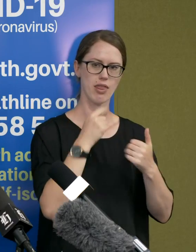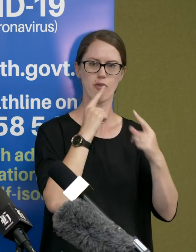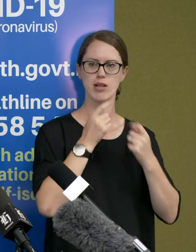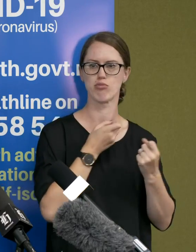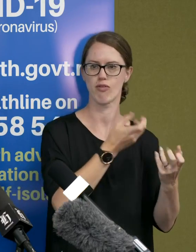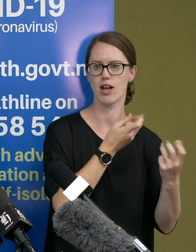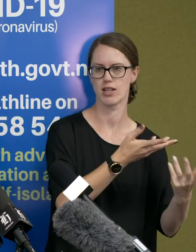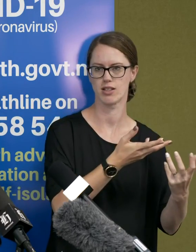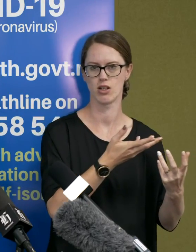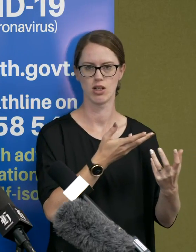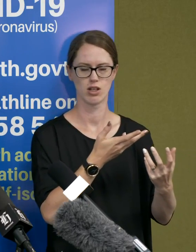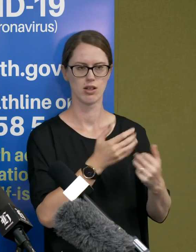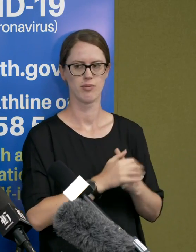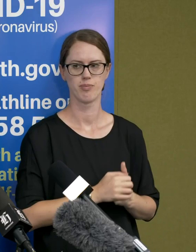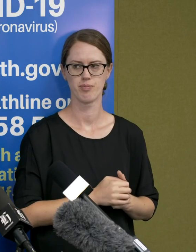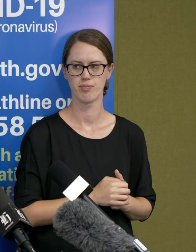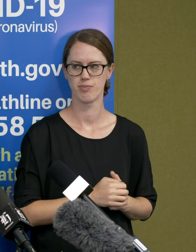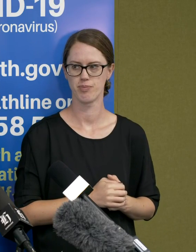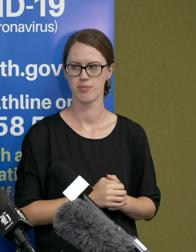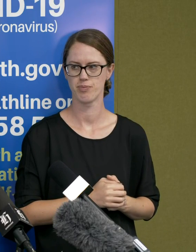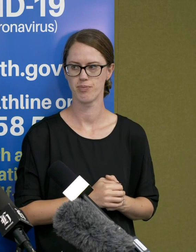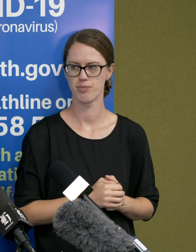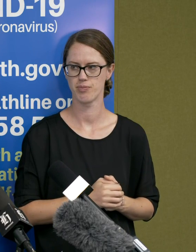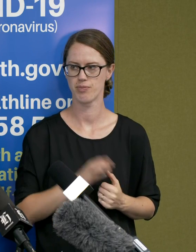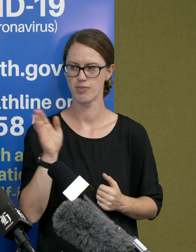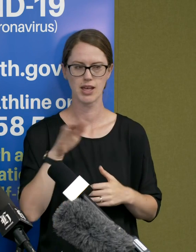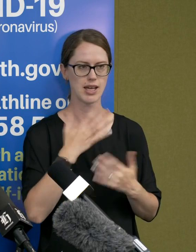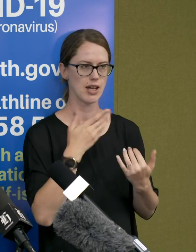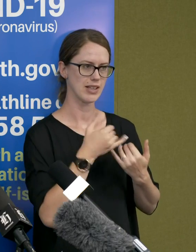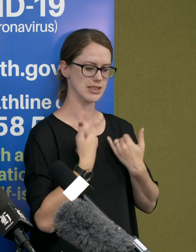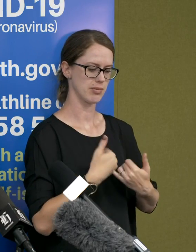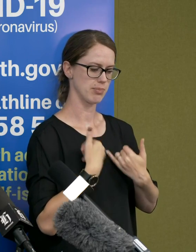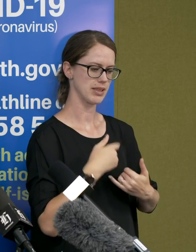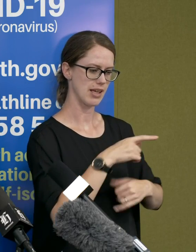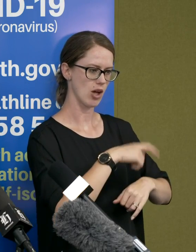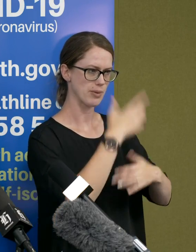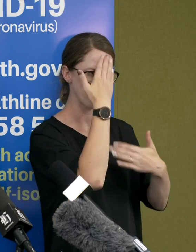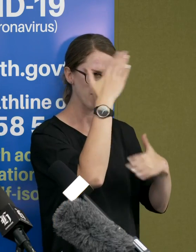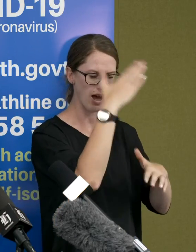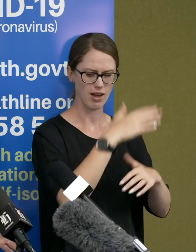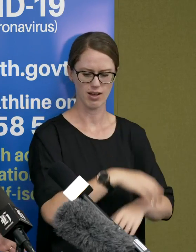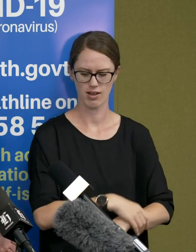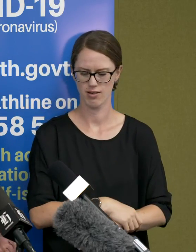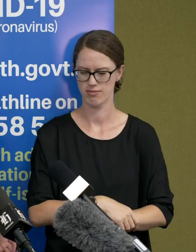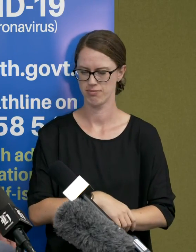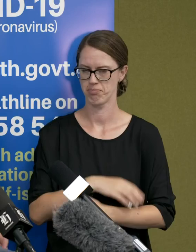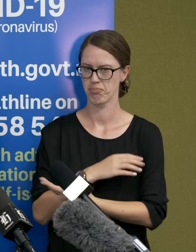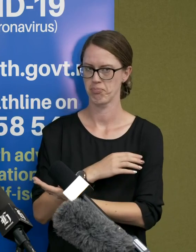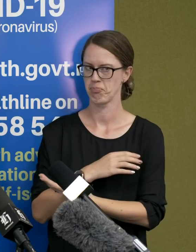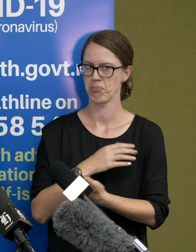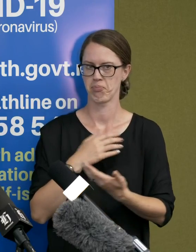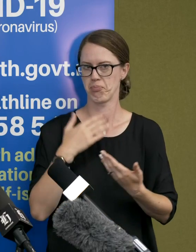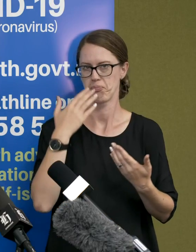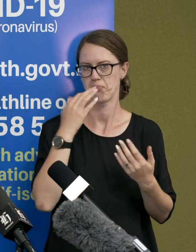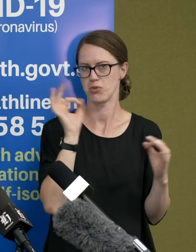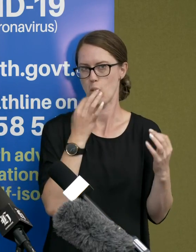was given or the right interaction happened. Were any of the symptoms he was experiencing at that time a fever? No,